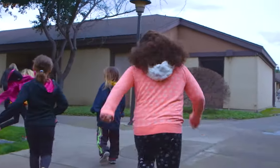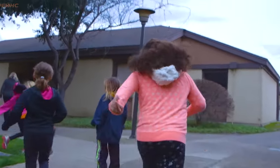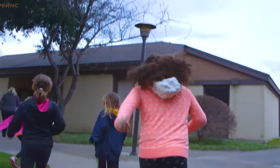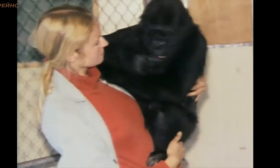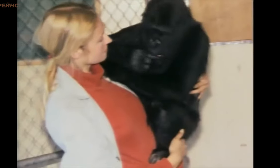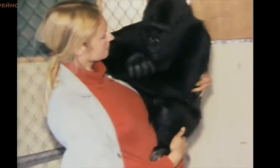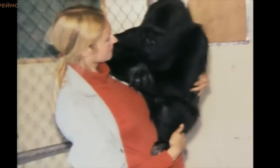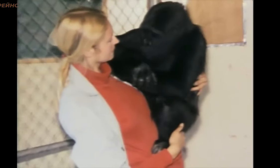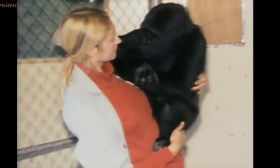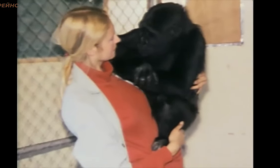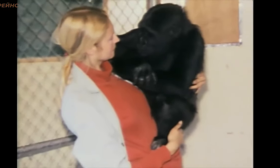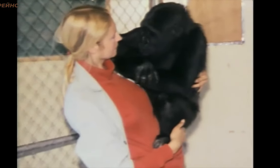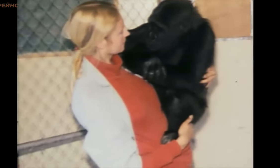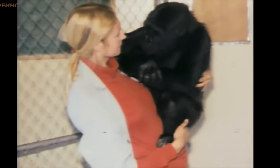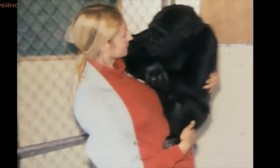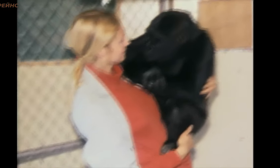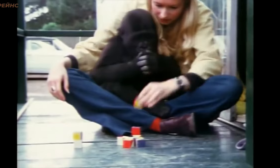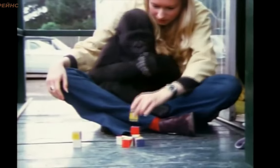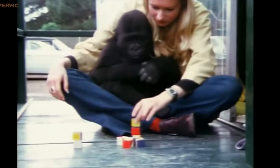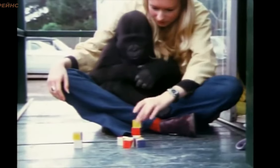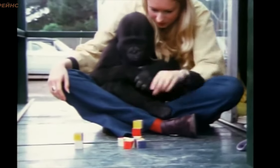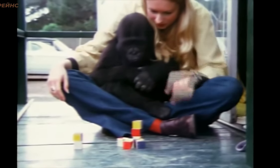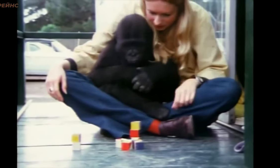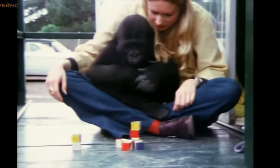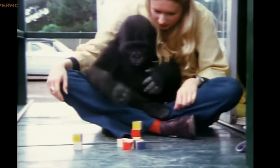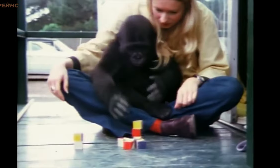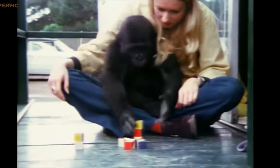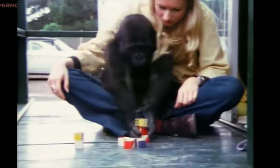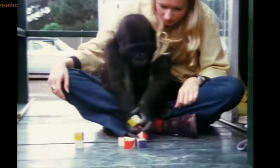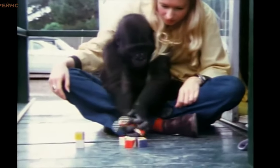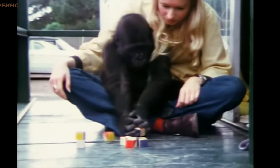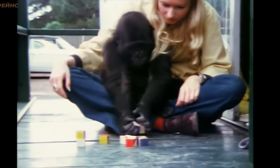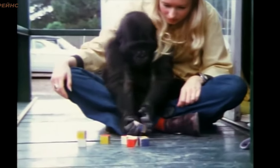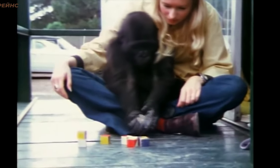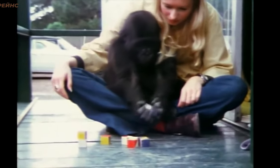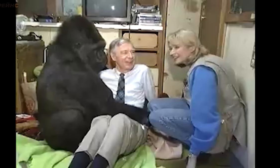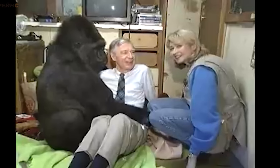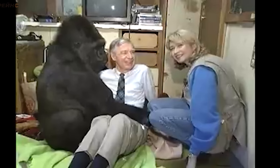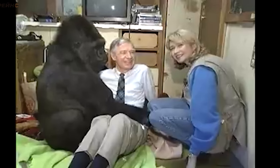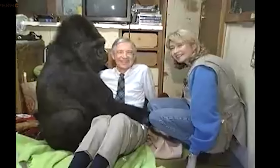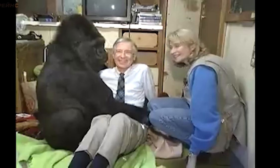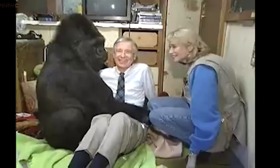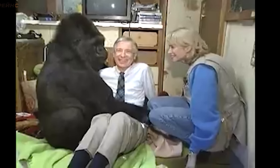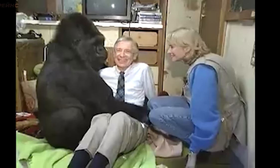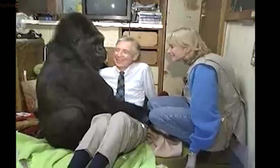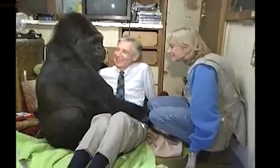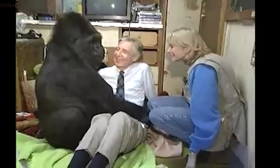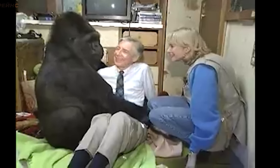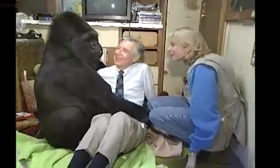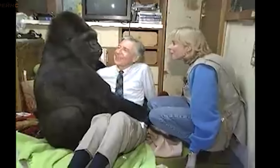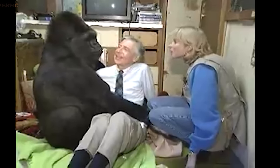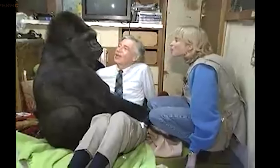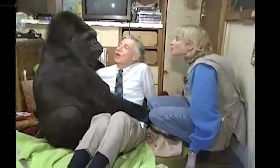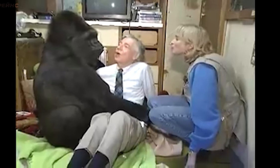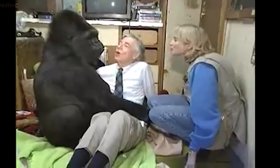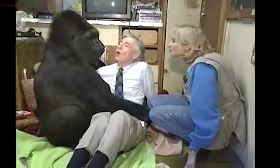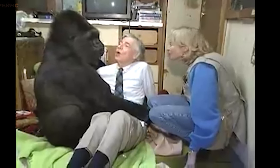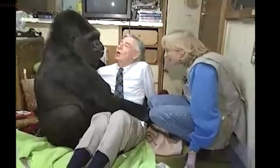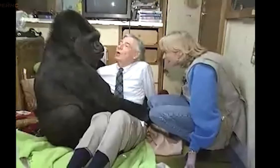could understand and comprehend nearly 2,000 English words. In the early days of the experiment, many skeptics viewed it with great doubt.